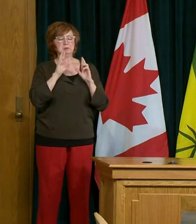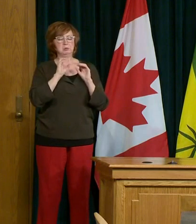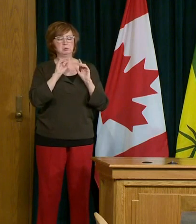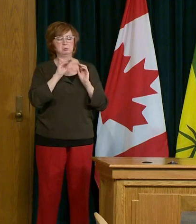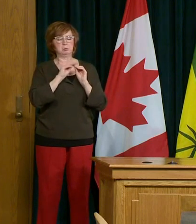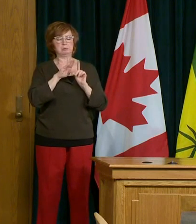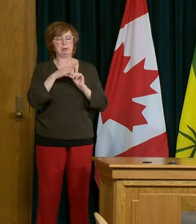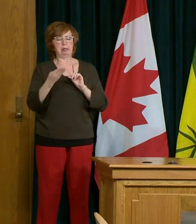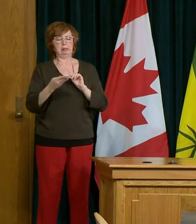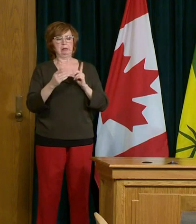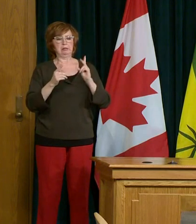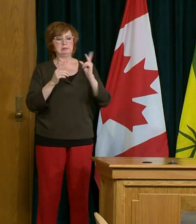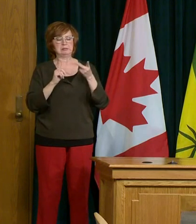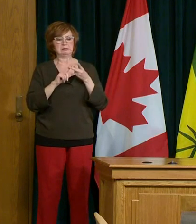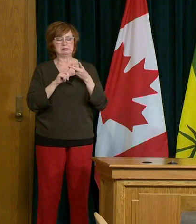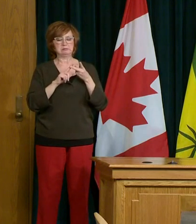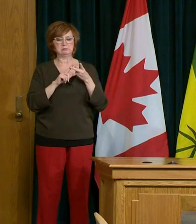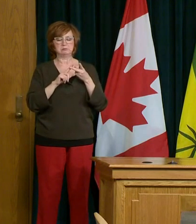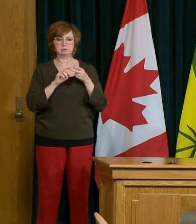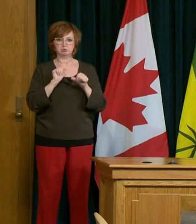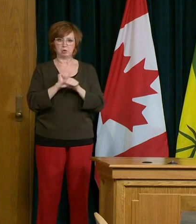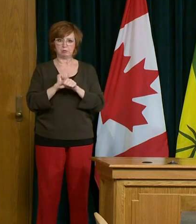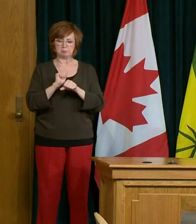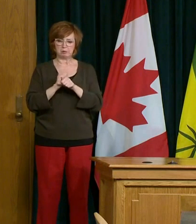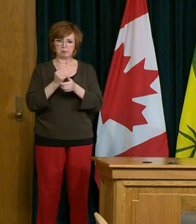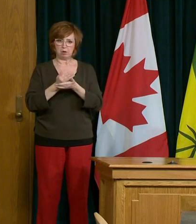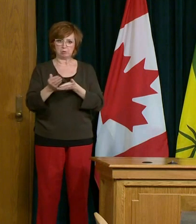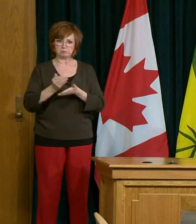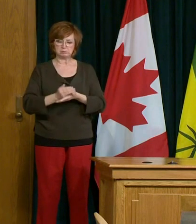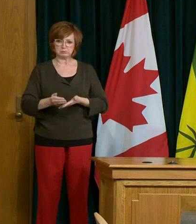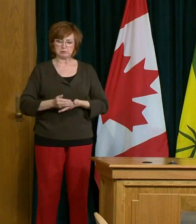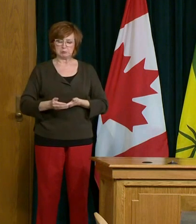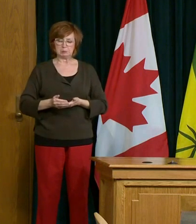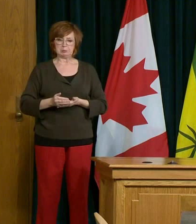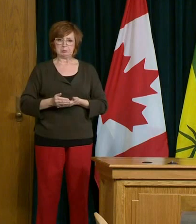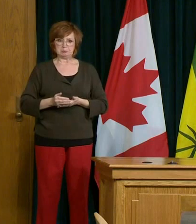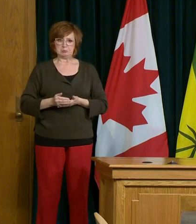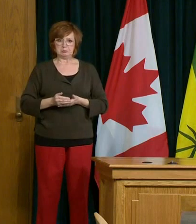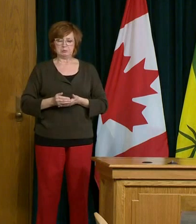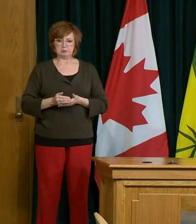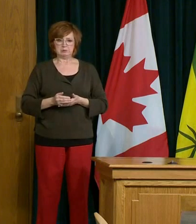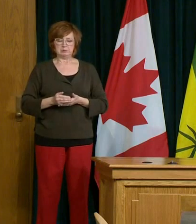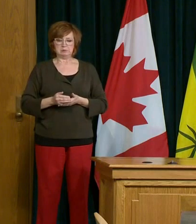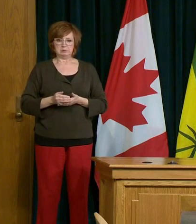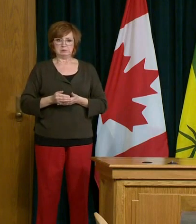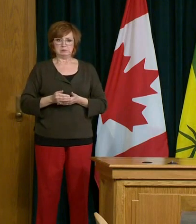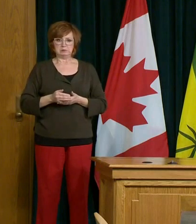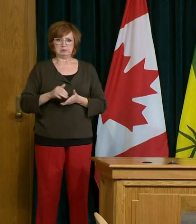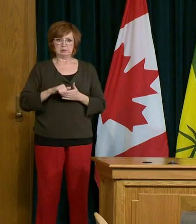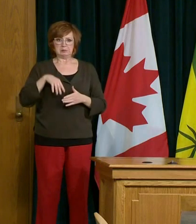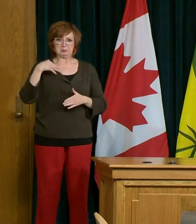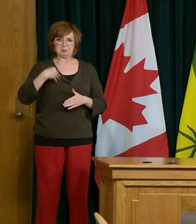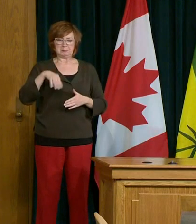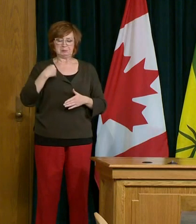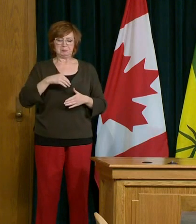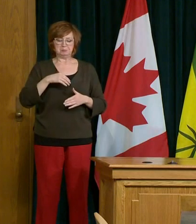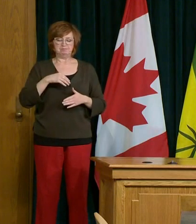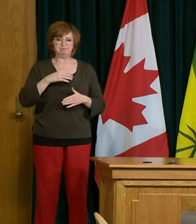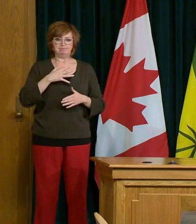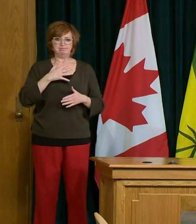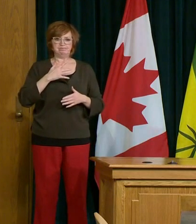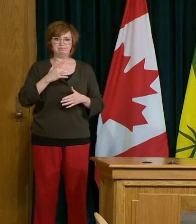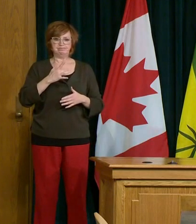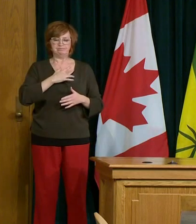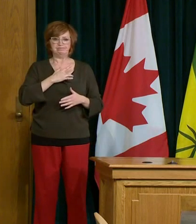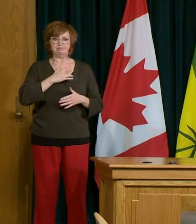this pandemic. And how are we going to provide them the opportunity to get back to work? We have had many weeks